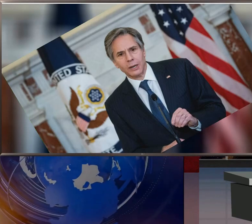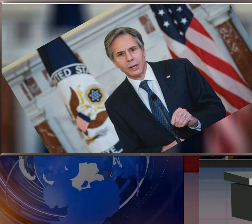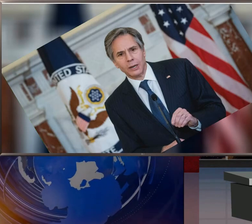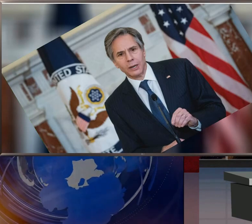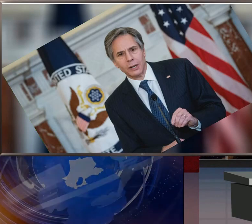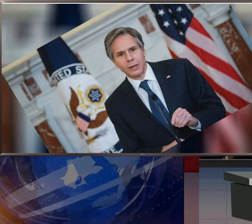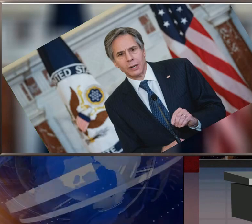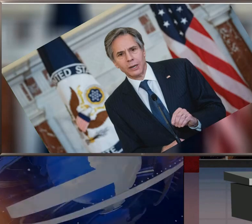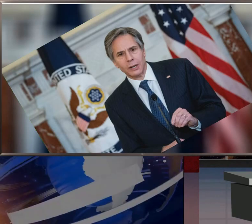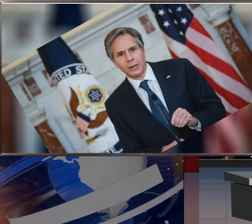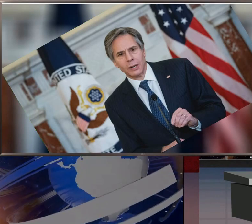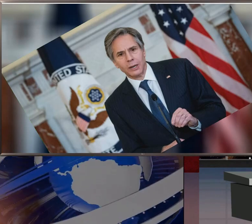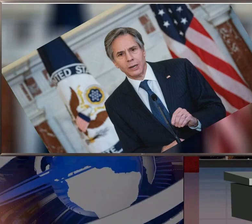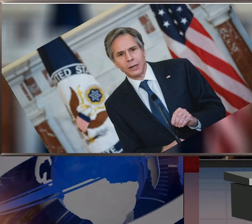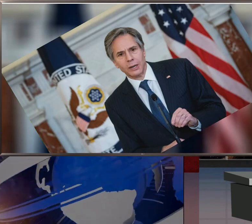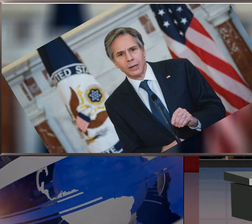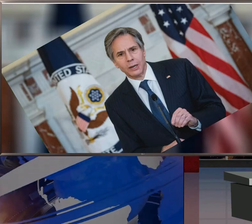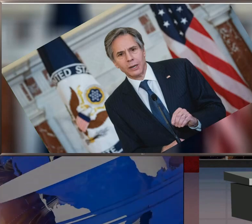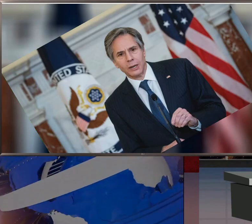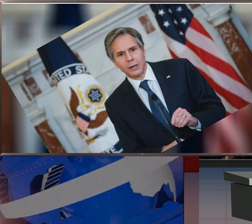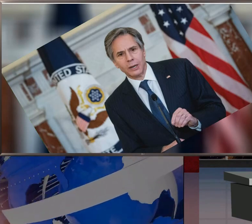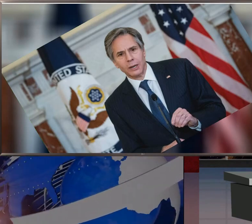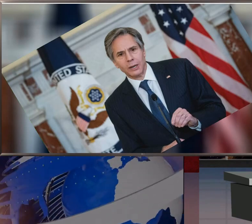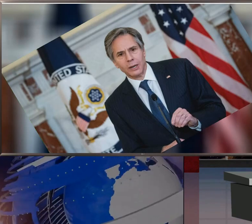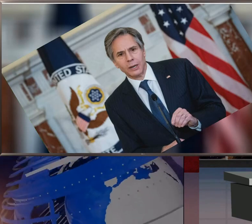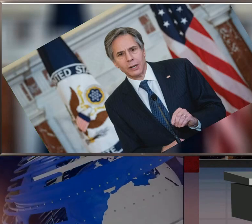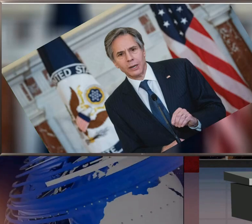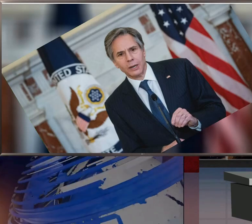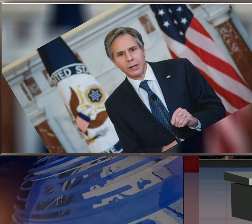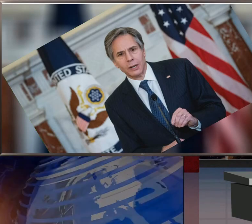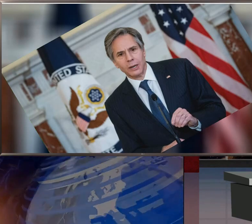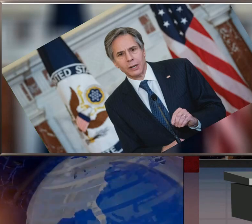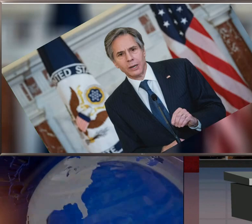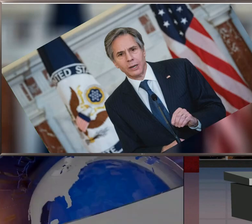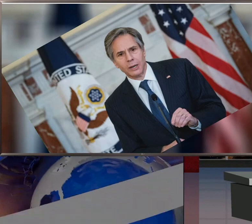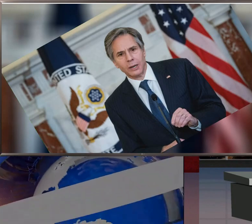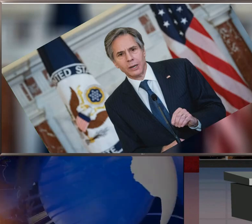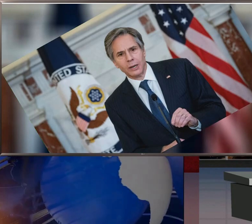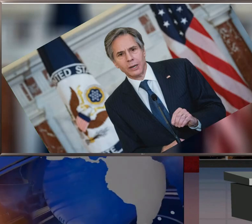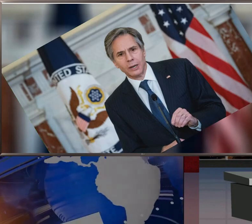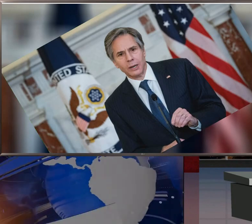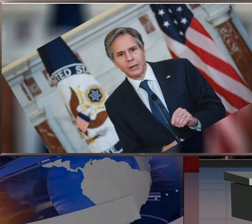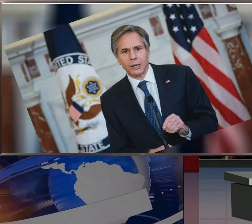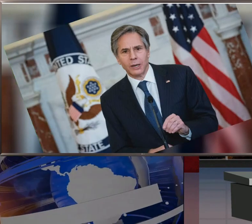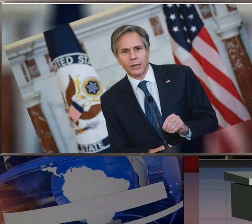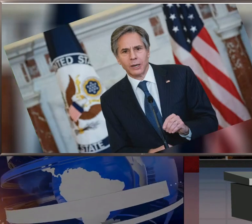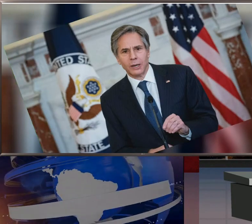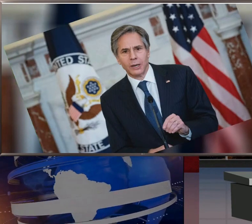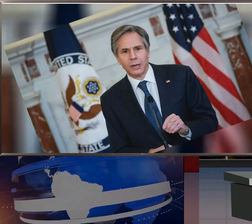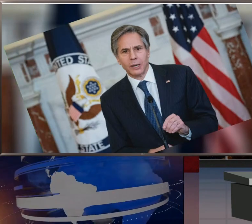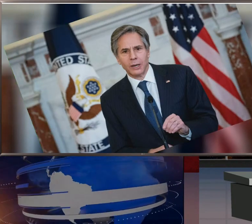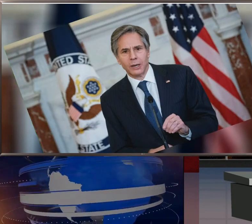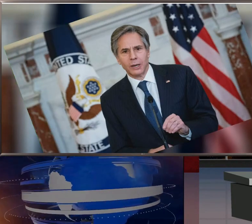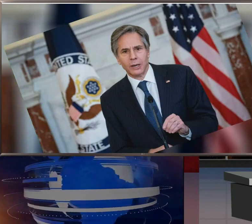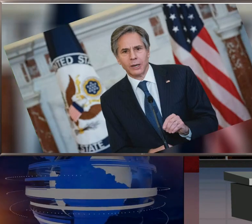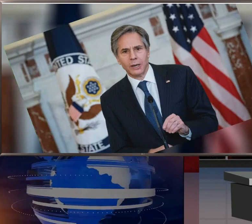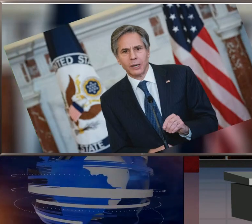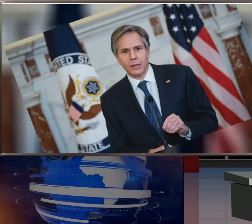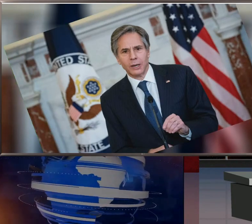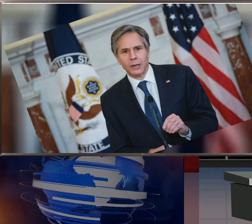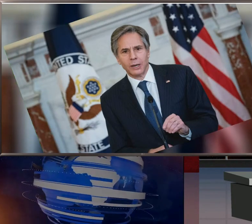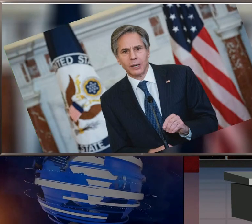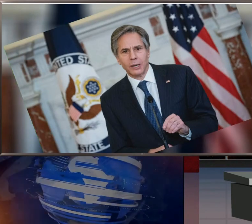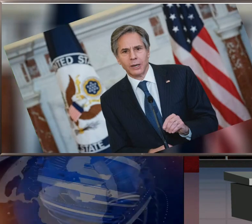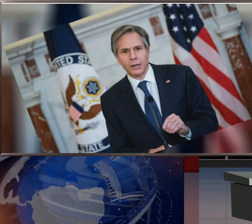doses of the AstraZeneca vaccine, which the U.S. is not using and which are open to combat in Mexico and Canada. He